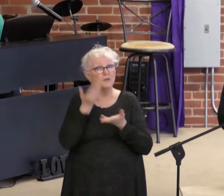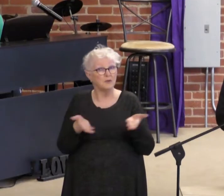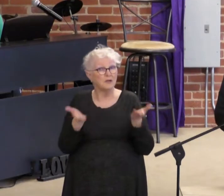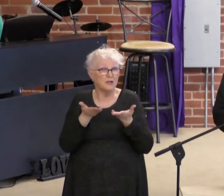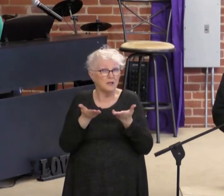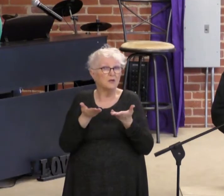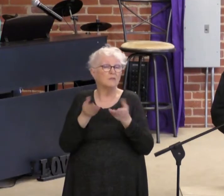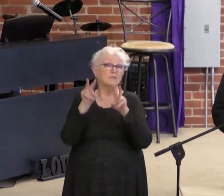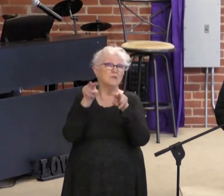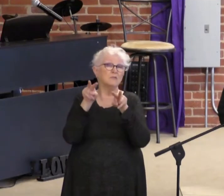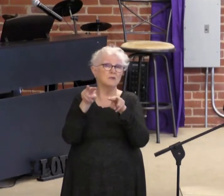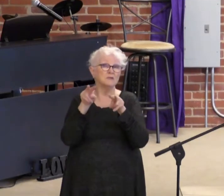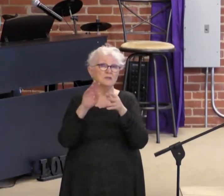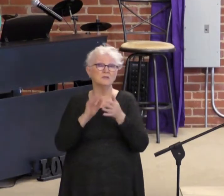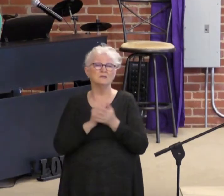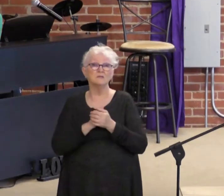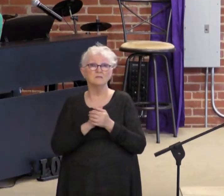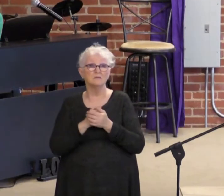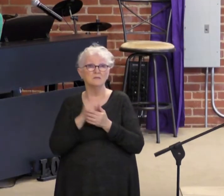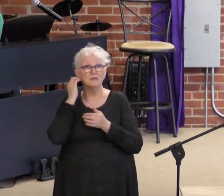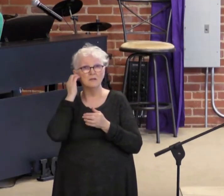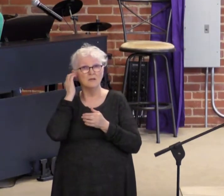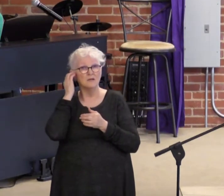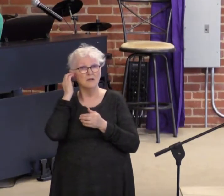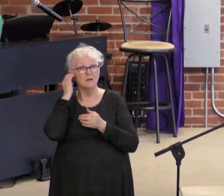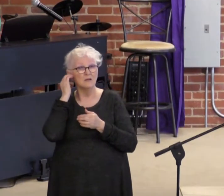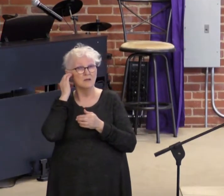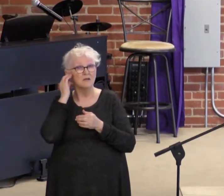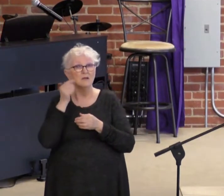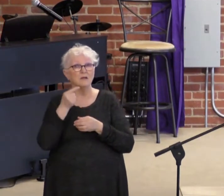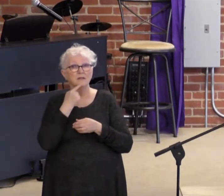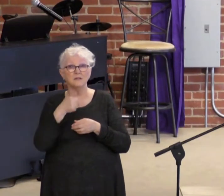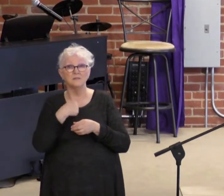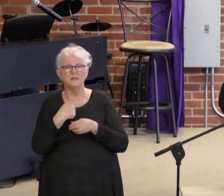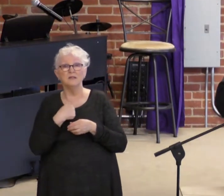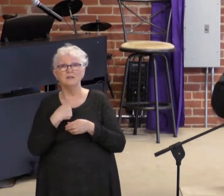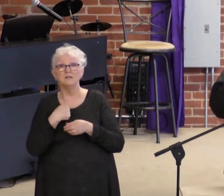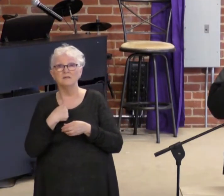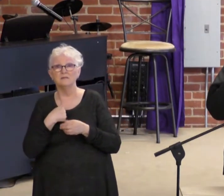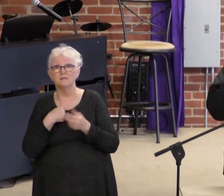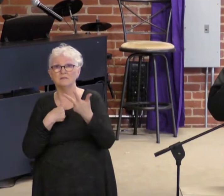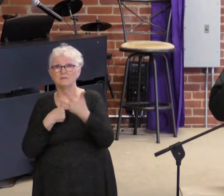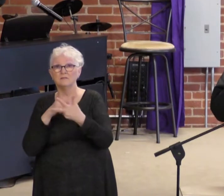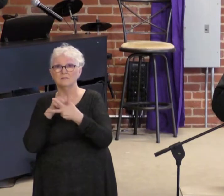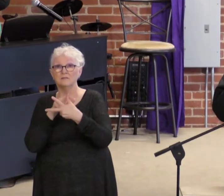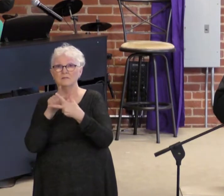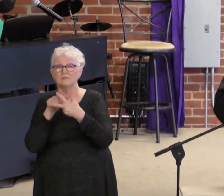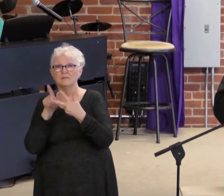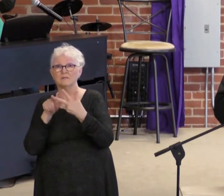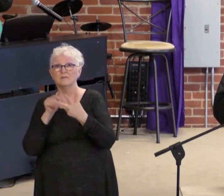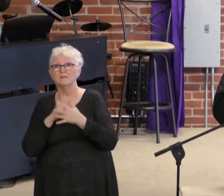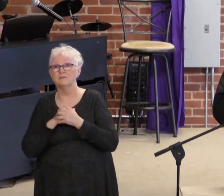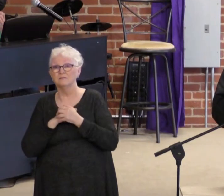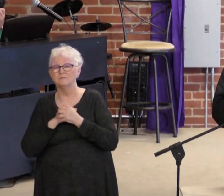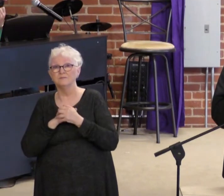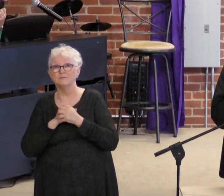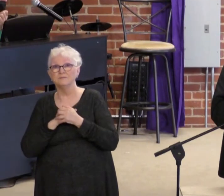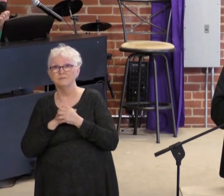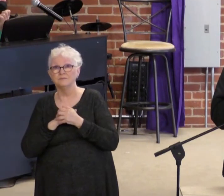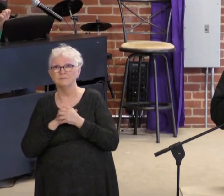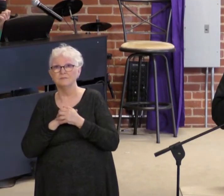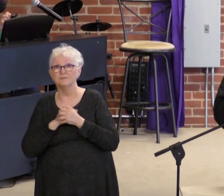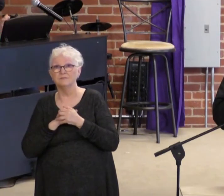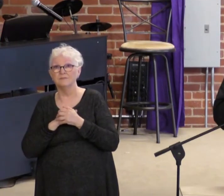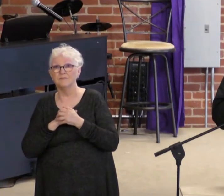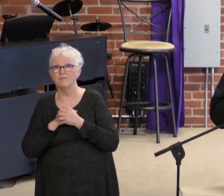if you were online, can tell me what the 3 spiritual practices are